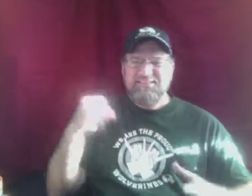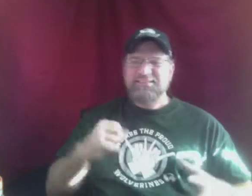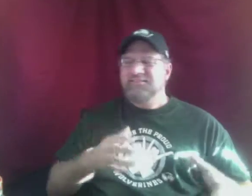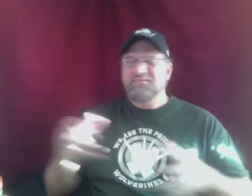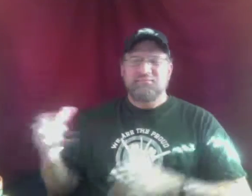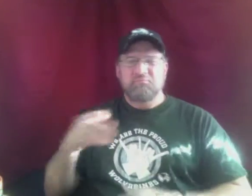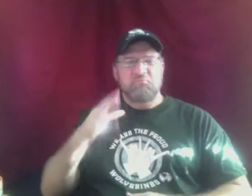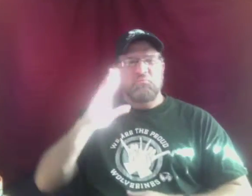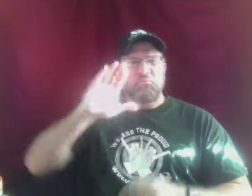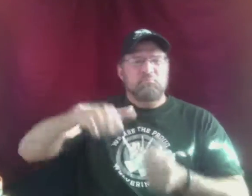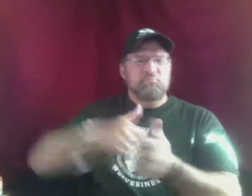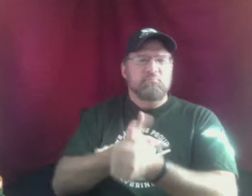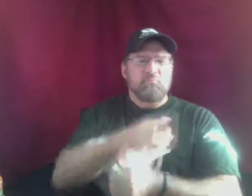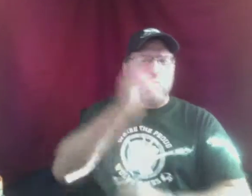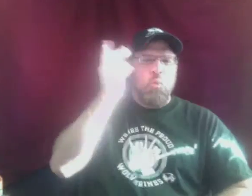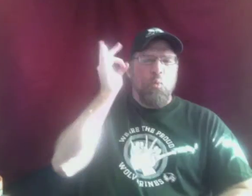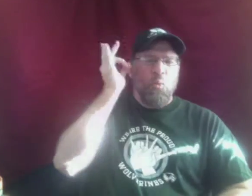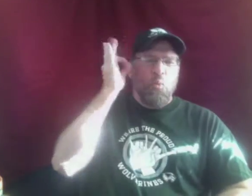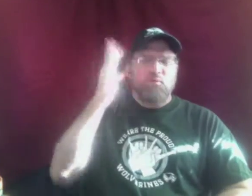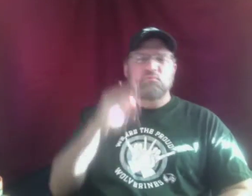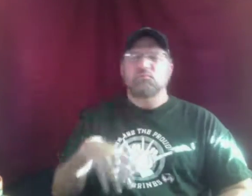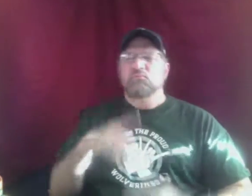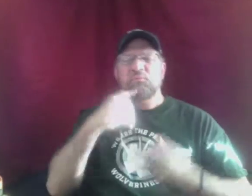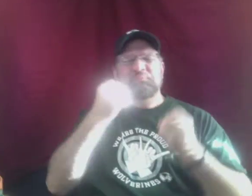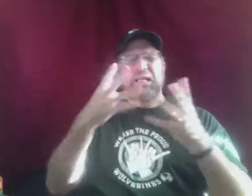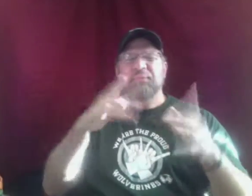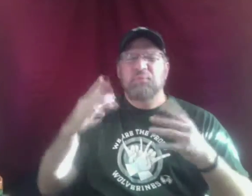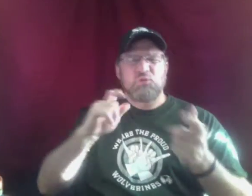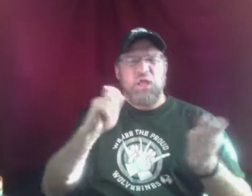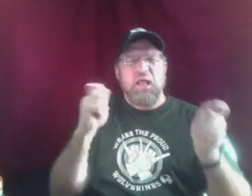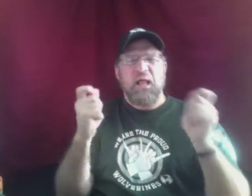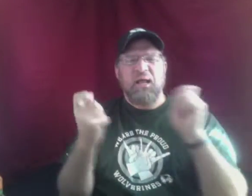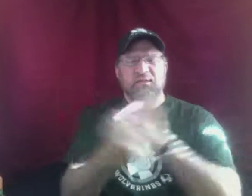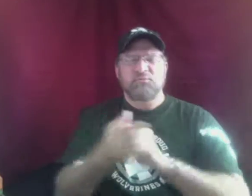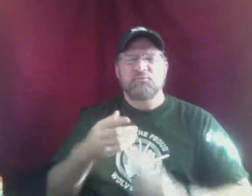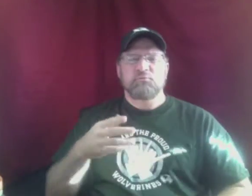More like Voyage de l'Amour. It's a silent movie playing in the park tomorrow.